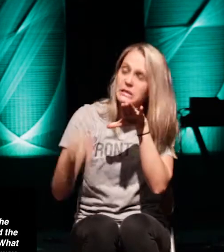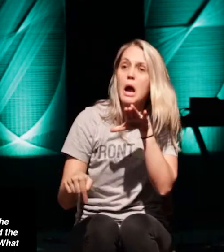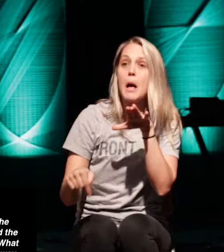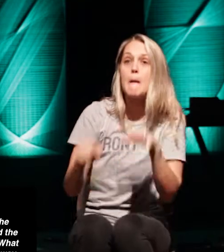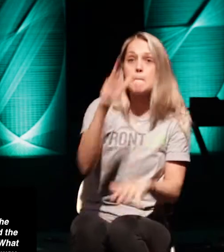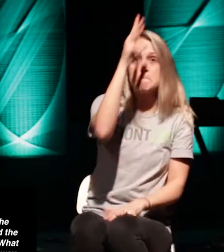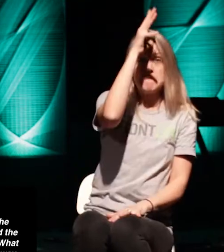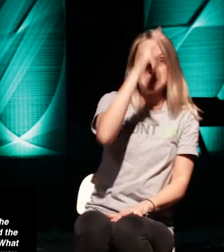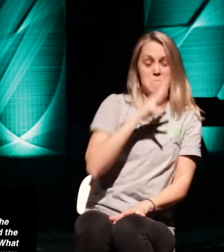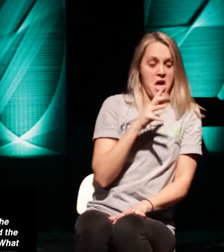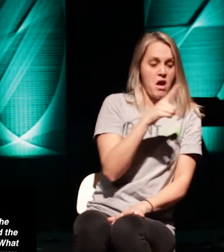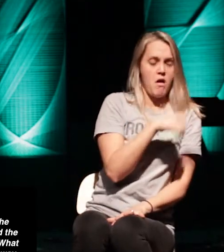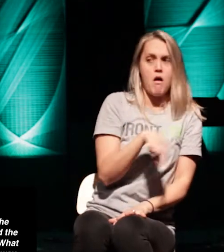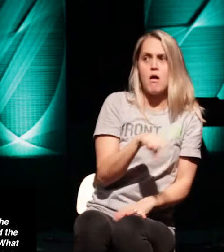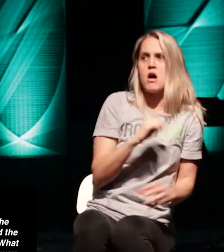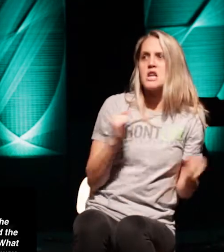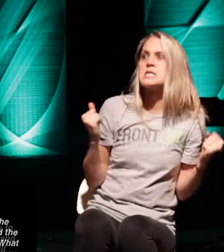terrified.